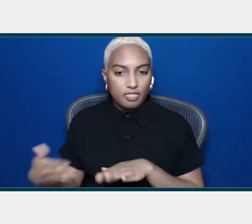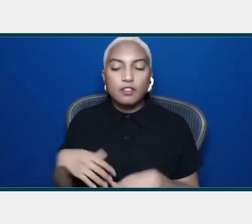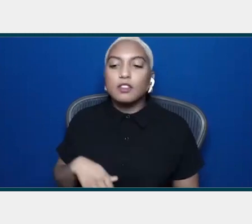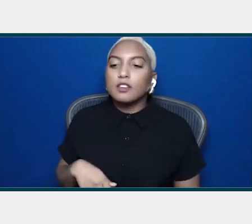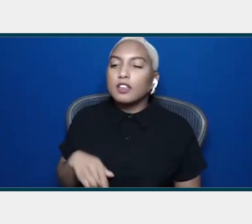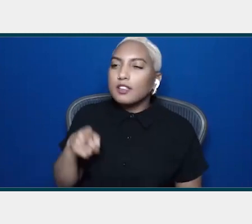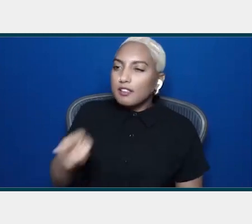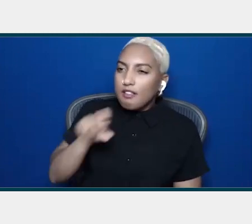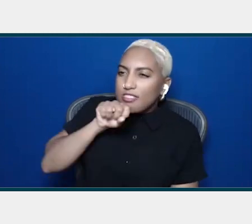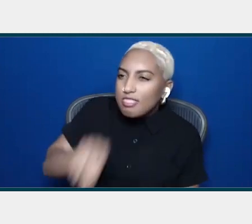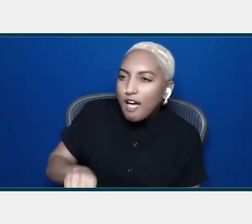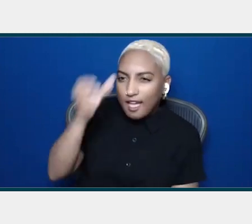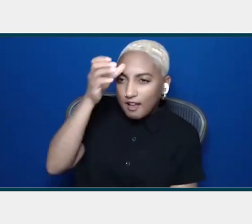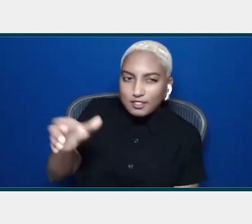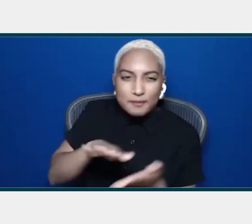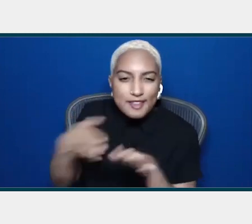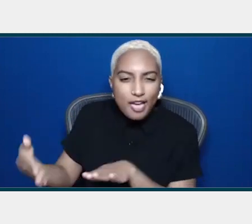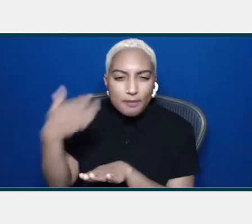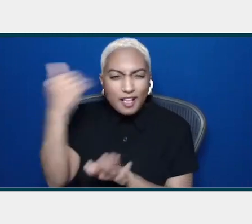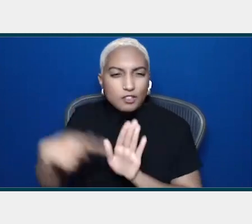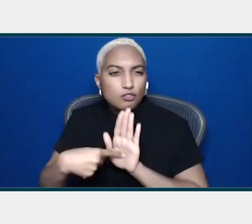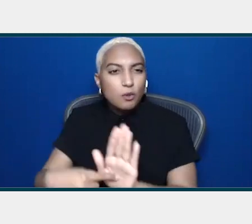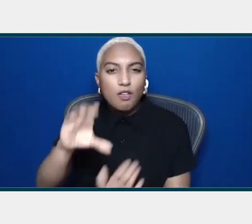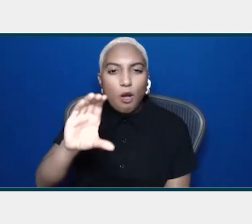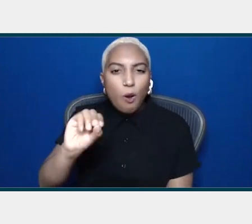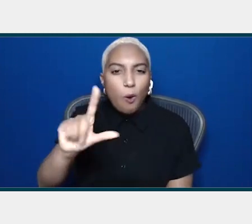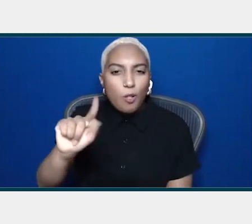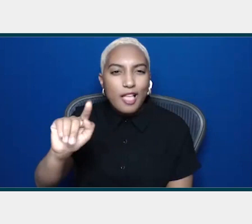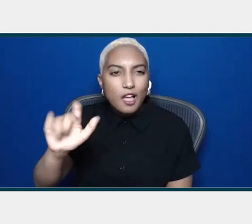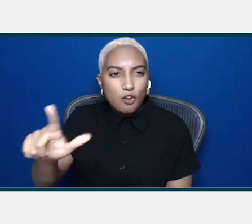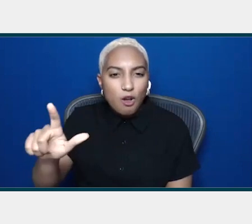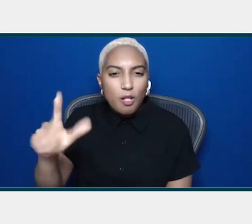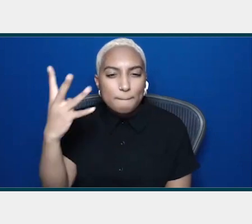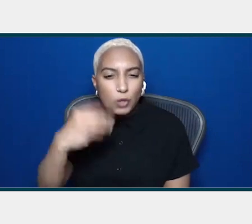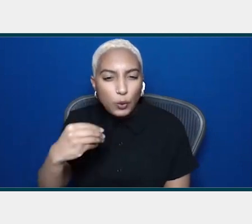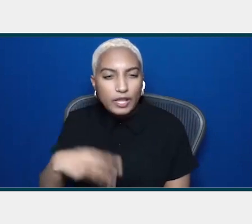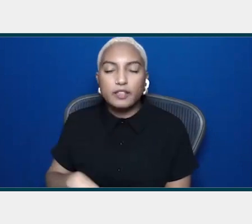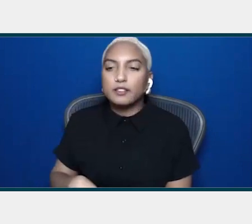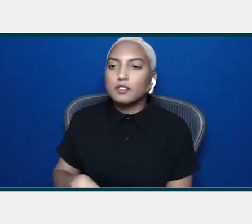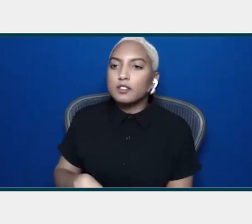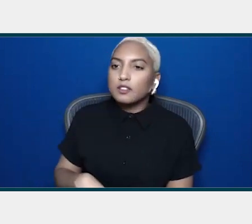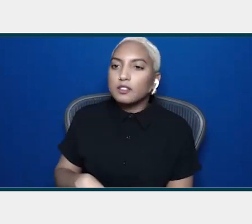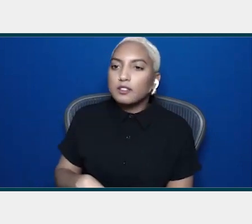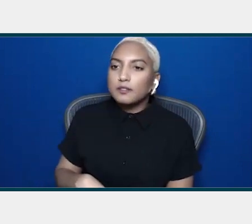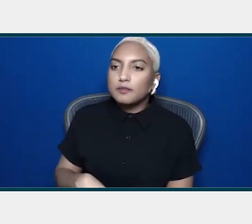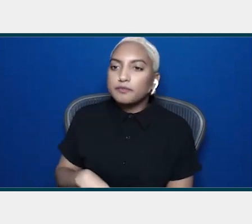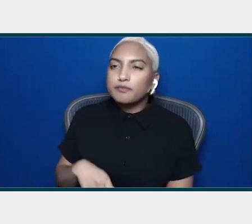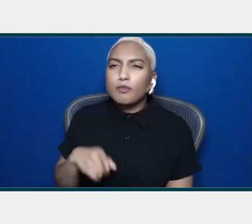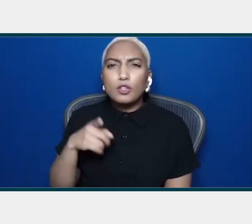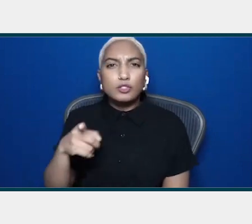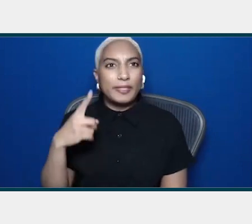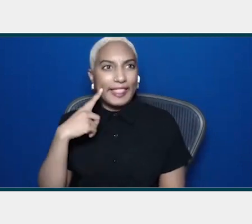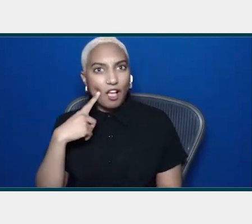spoken to this year, you were saying something about the importance of your deaf community.